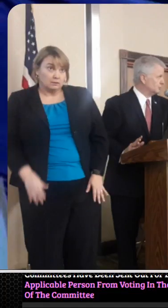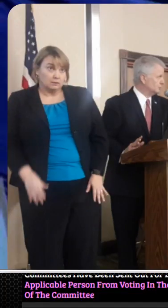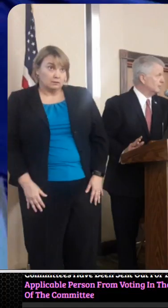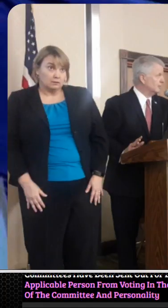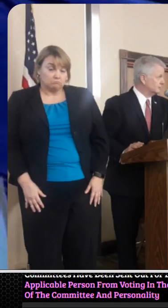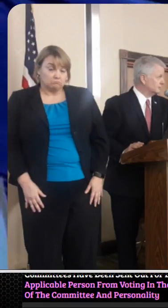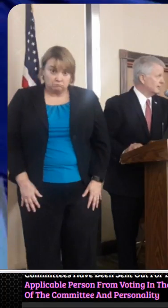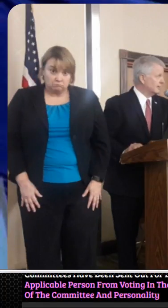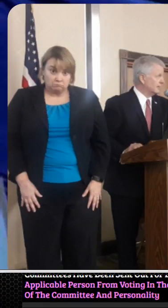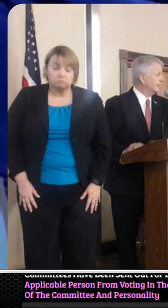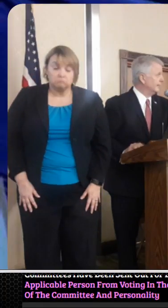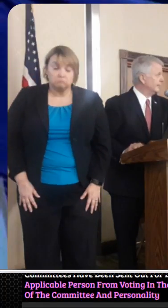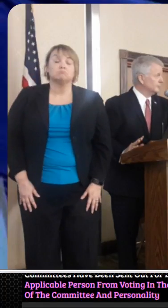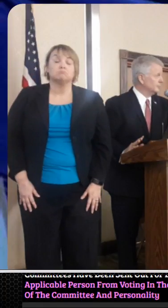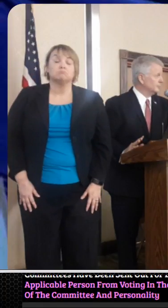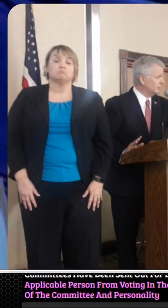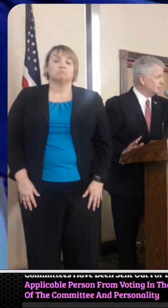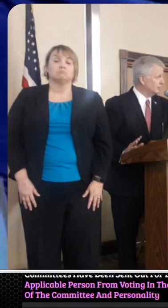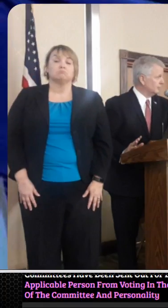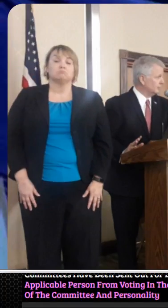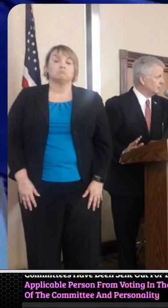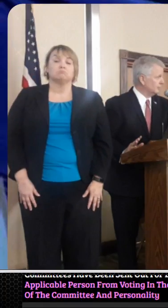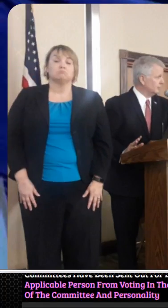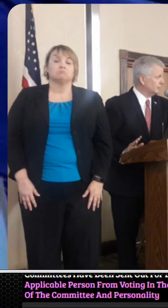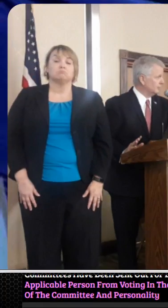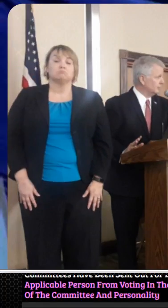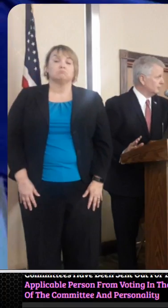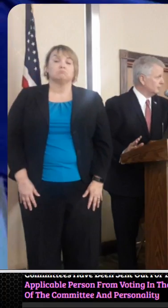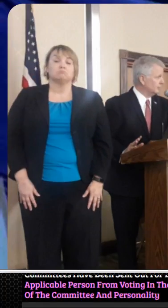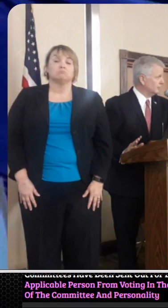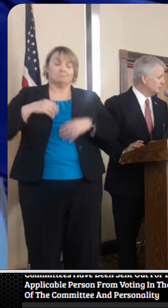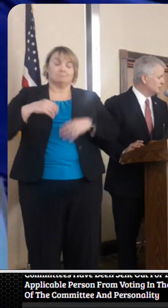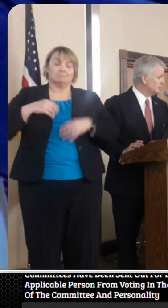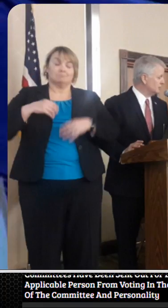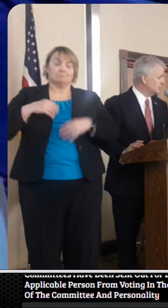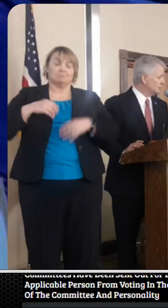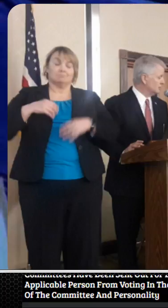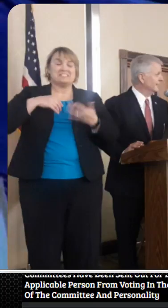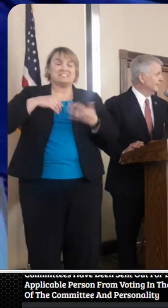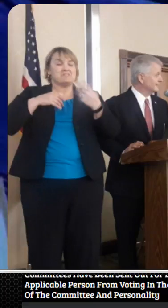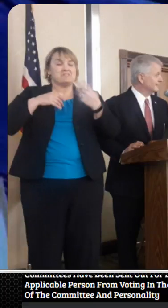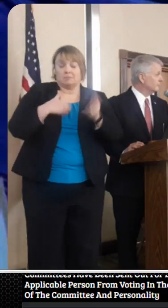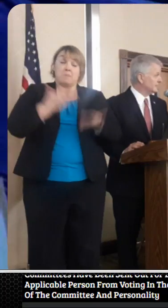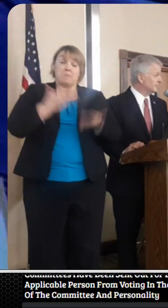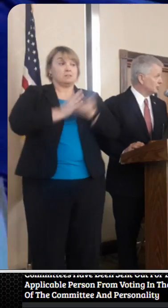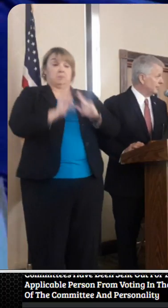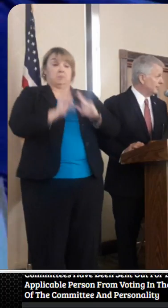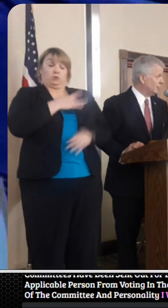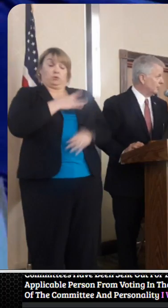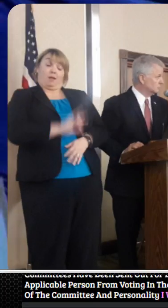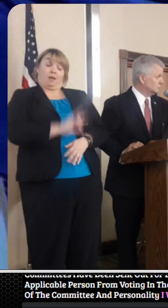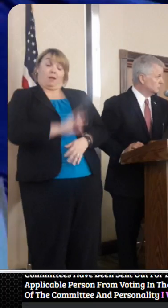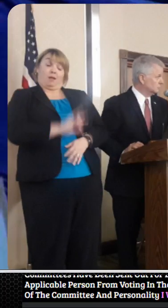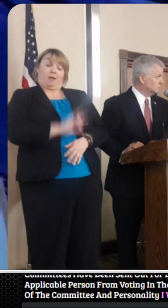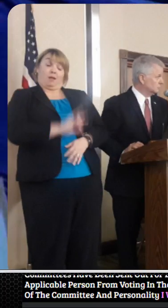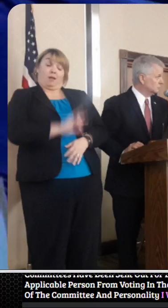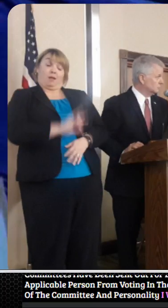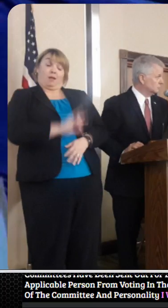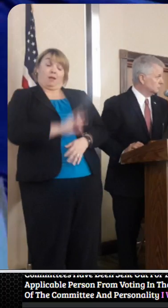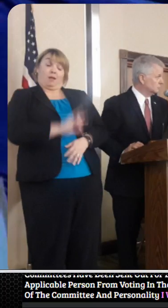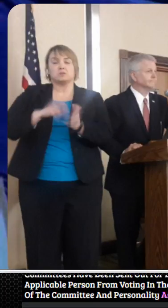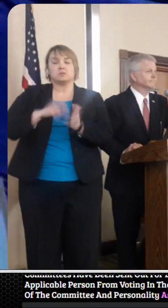Personalities aside, there is nothing saying you're not allowed to serve. It says you're not allowed to vote. Great, thank